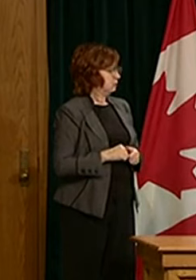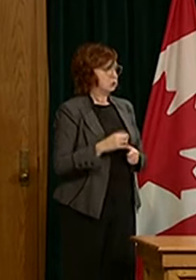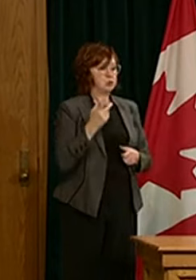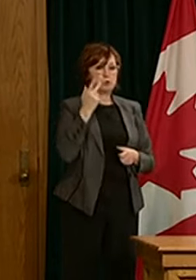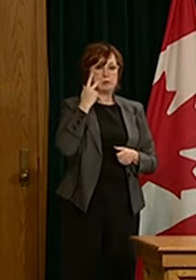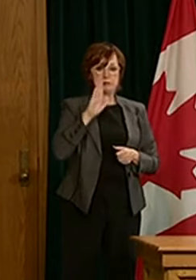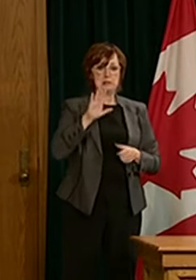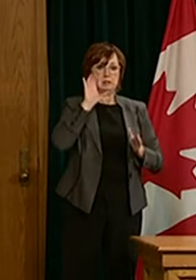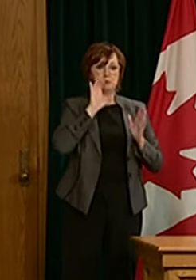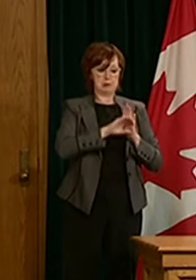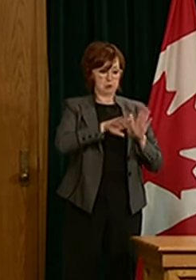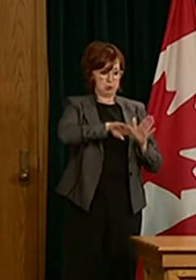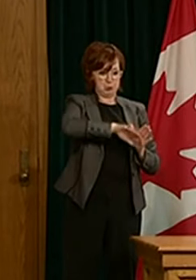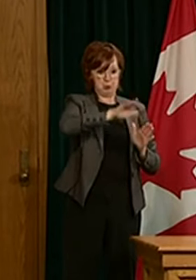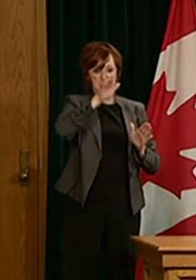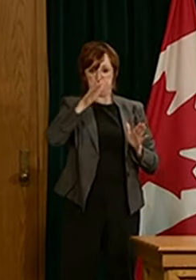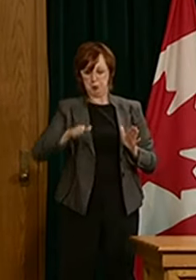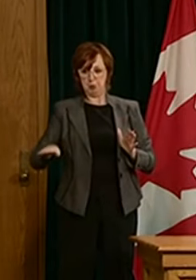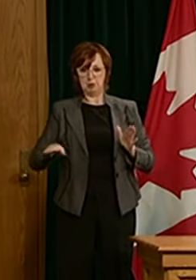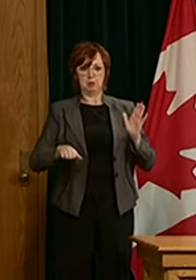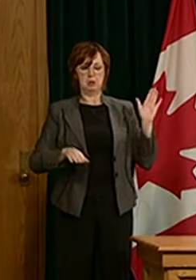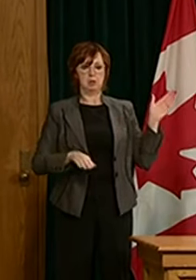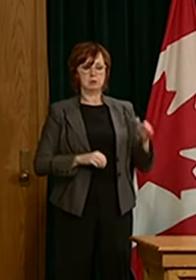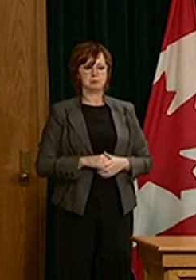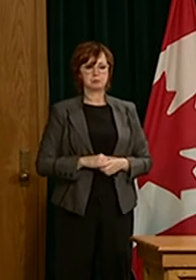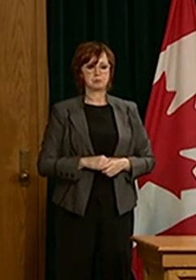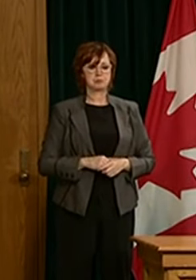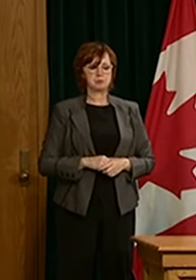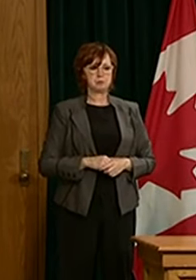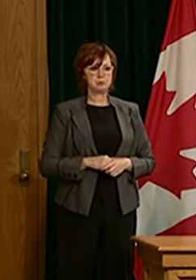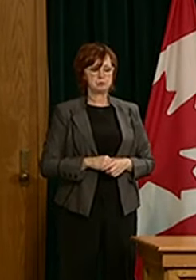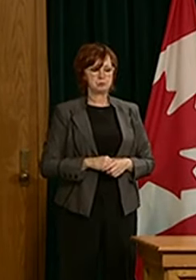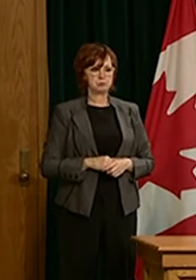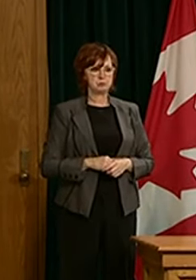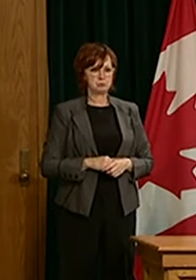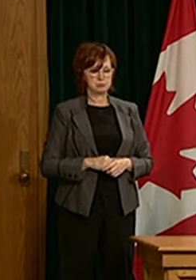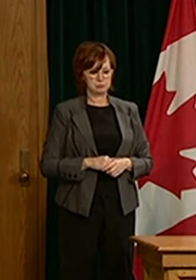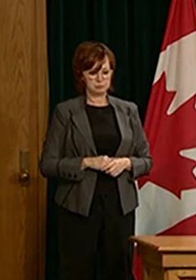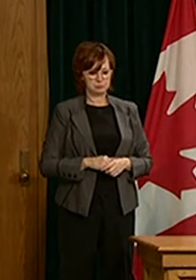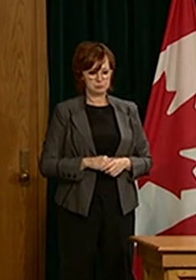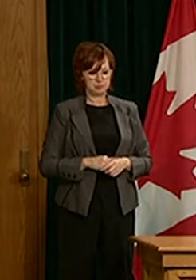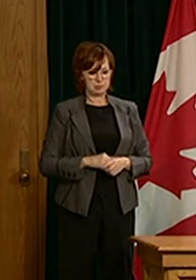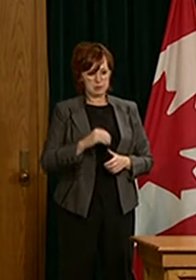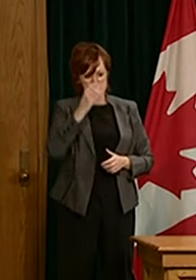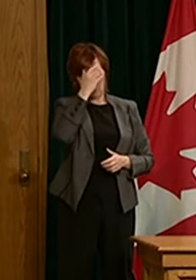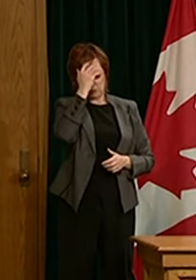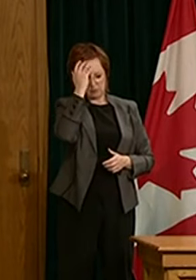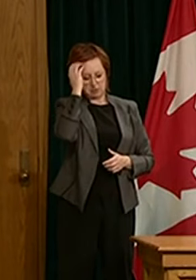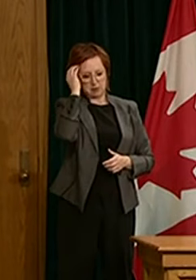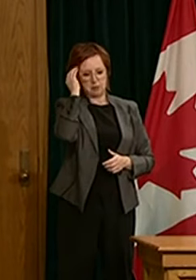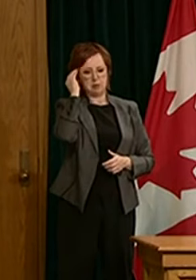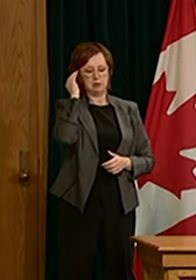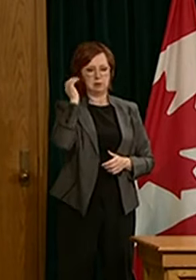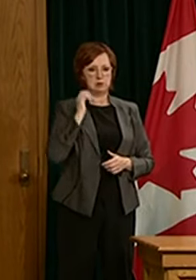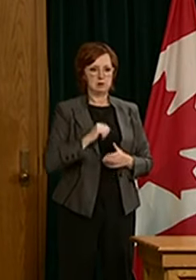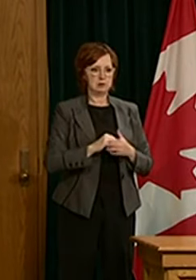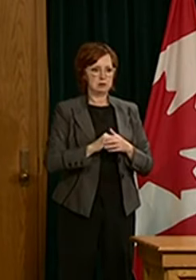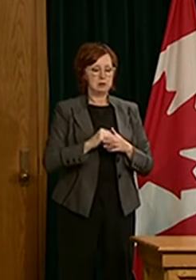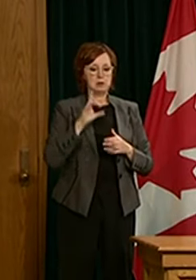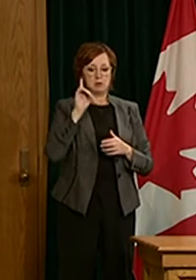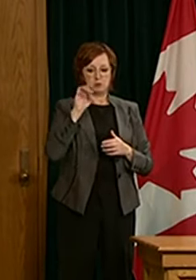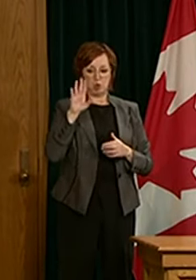a bit of an illustration of, you can see the demand curve, which roughly mimics what Dr. Bazran presented in the modeling situation, and